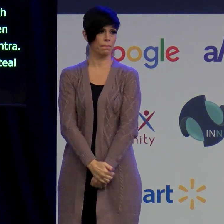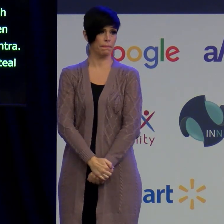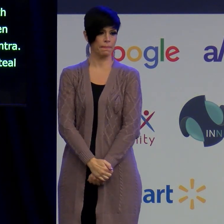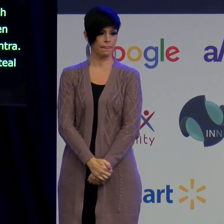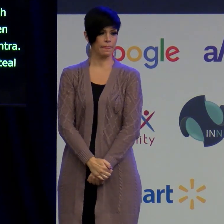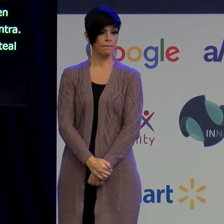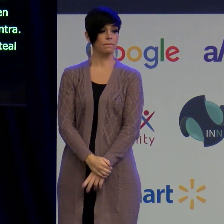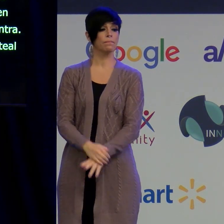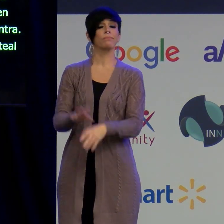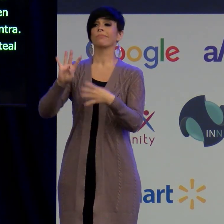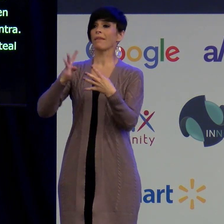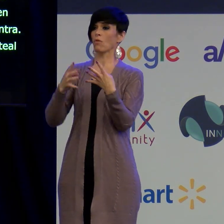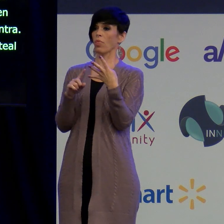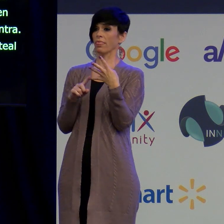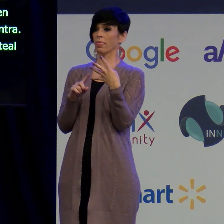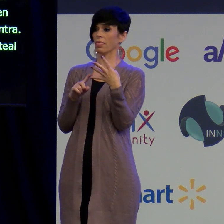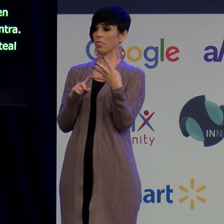The fourth,